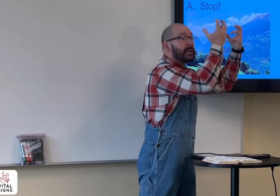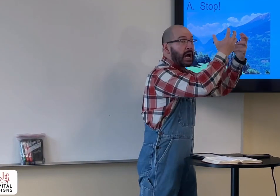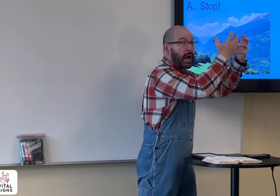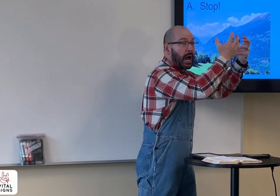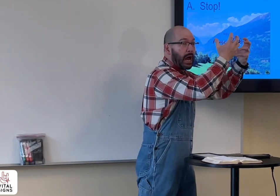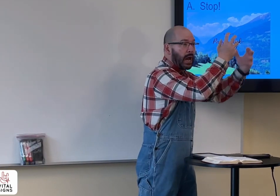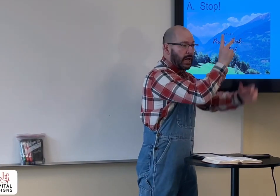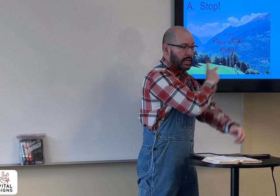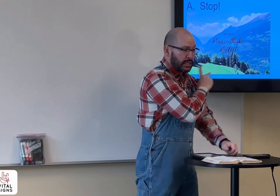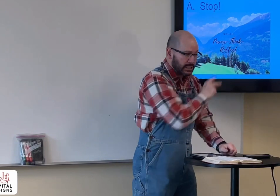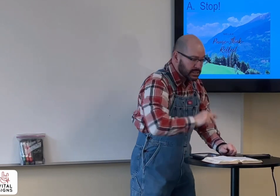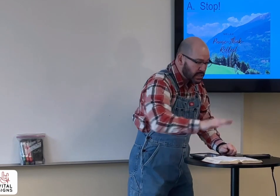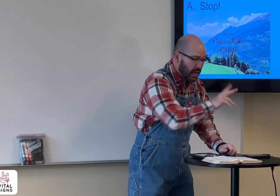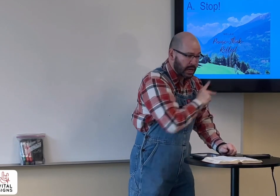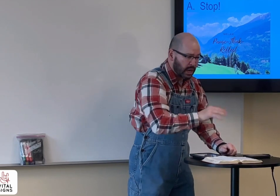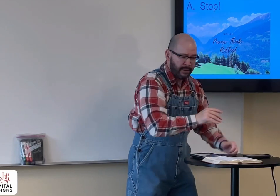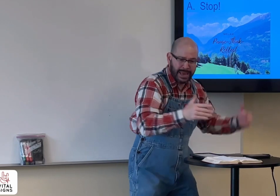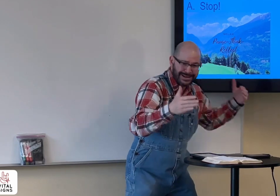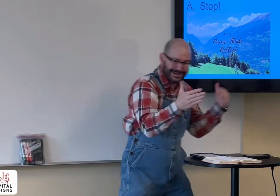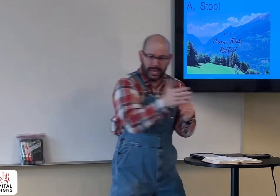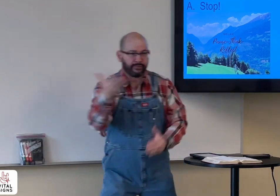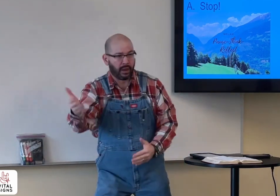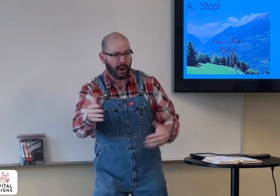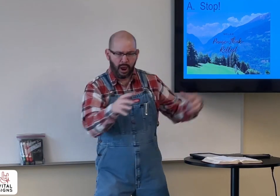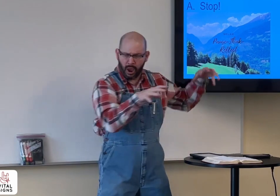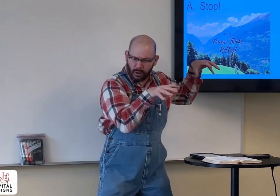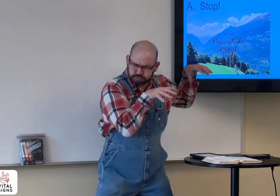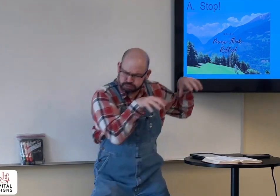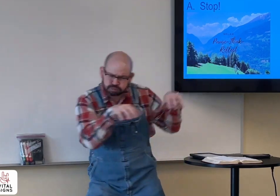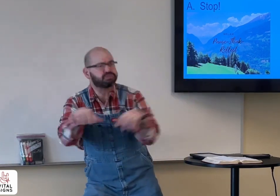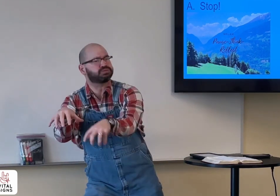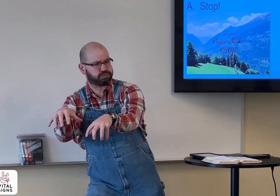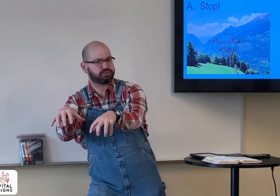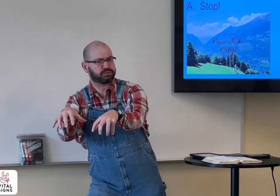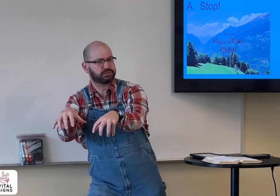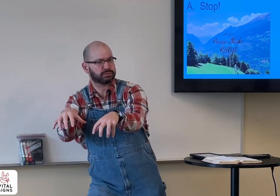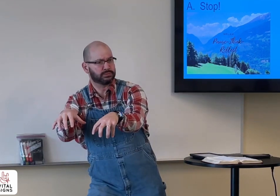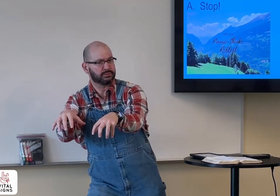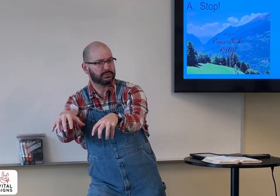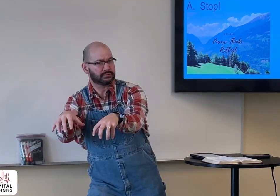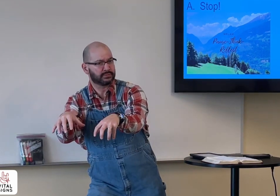they're angry. Their kings move against them.